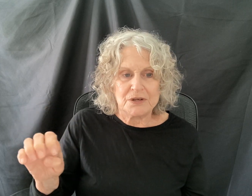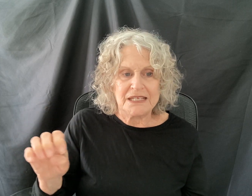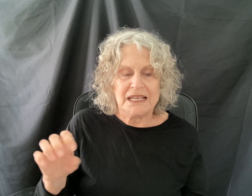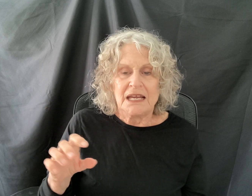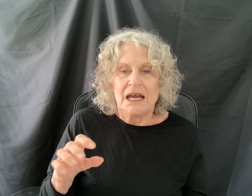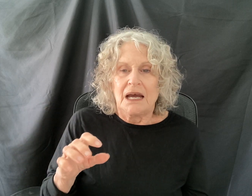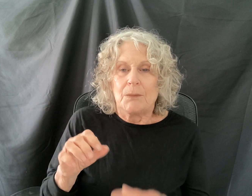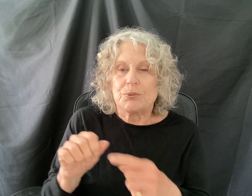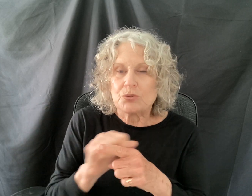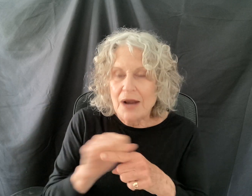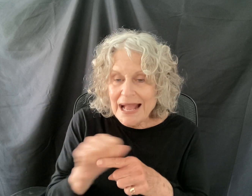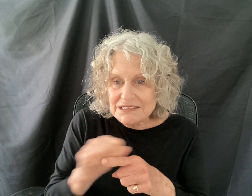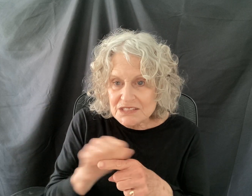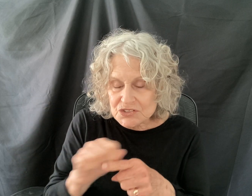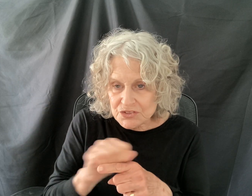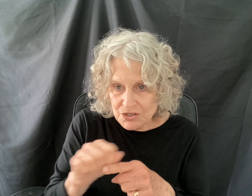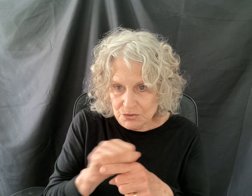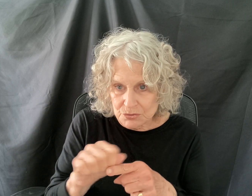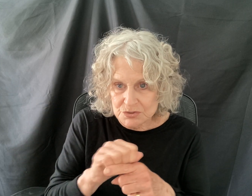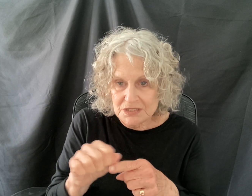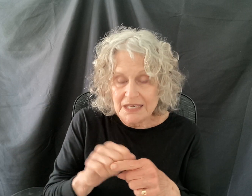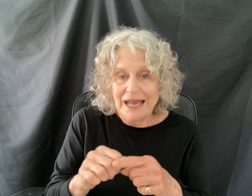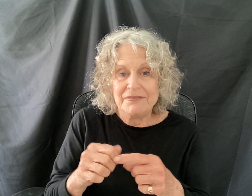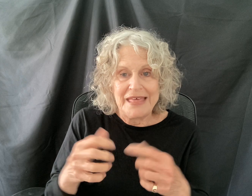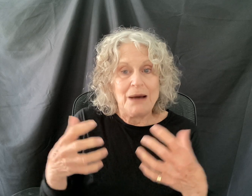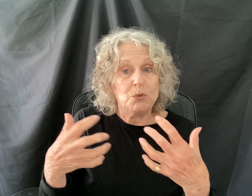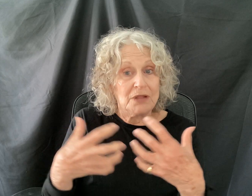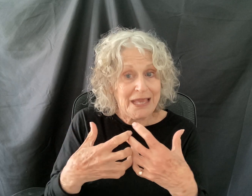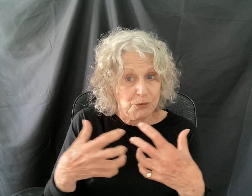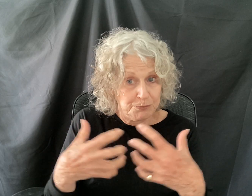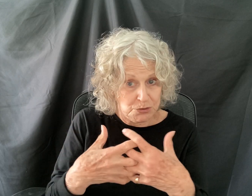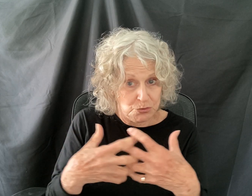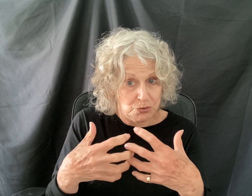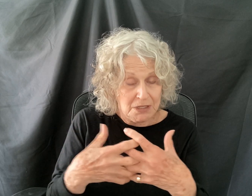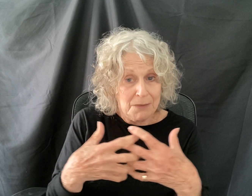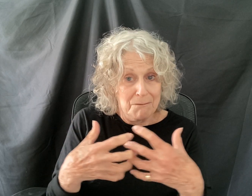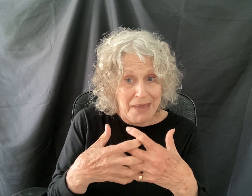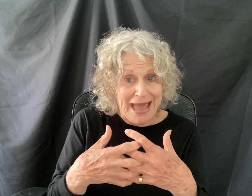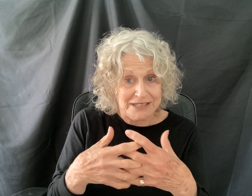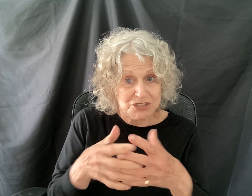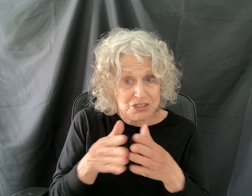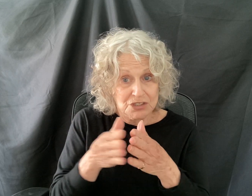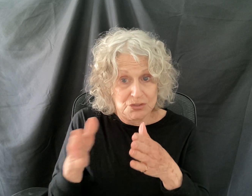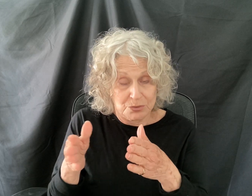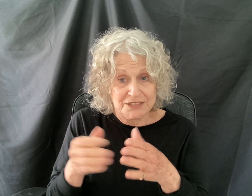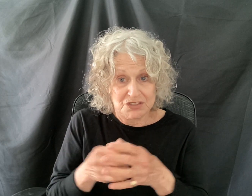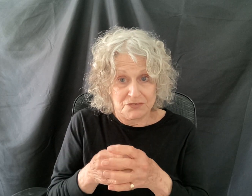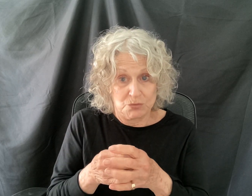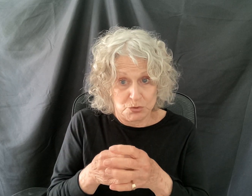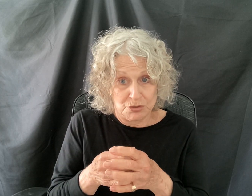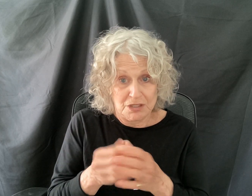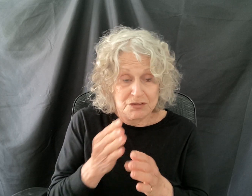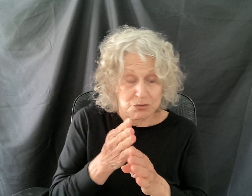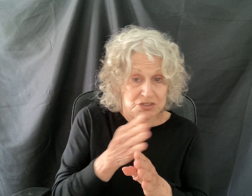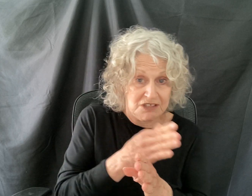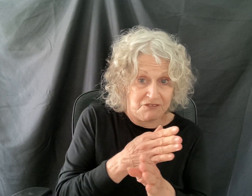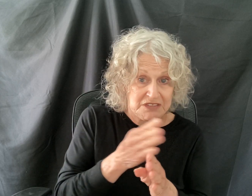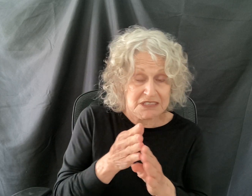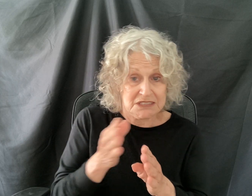PRE, practice those, and that will help you match the rest of the word. Those suffixes and